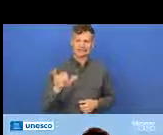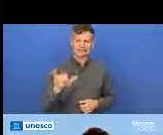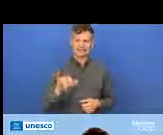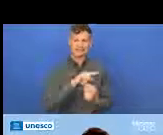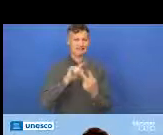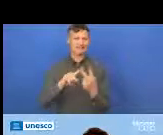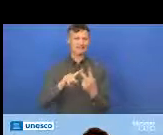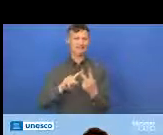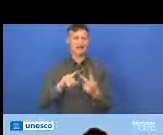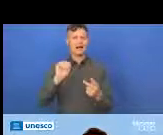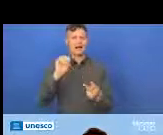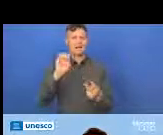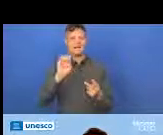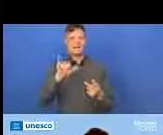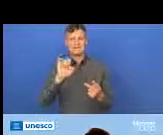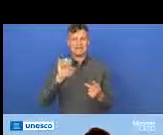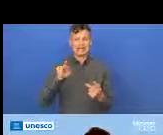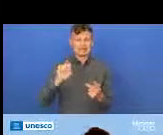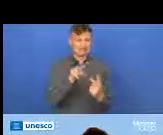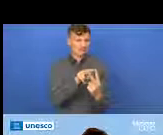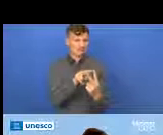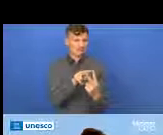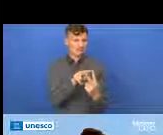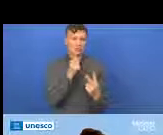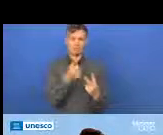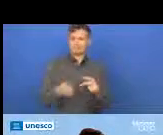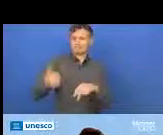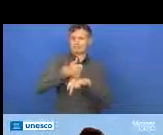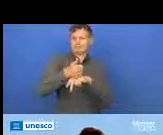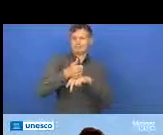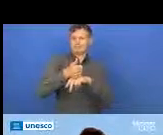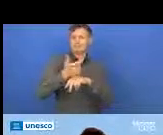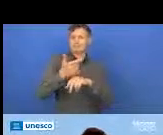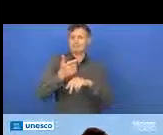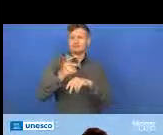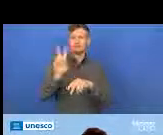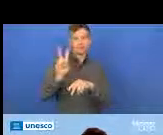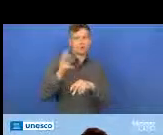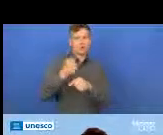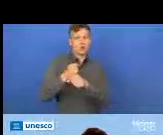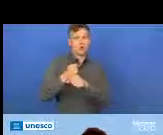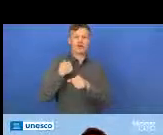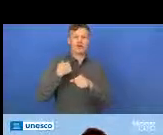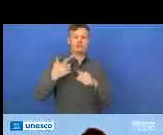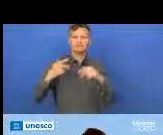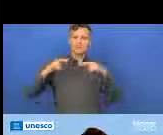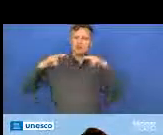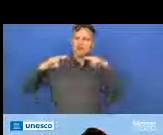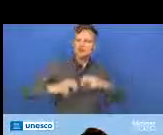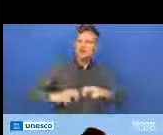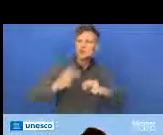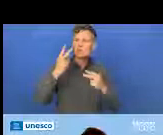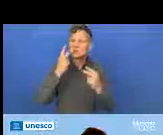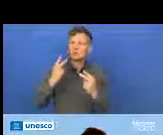literature review. They not only conducted a literature review, they also